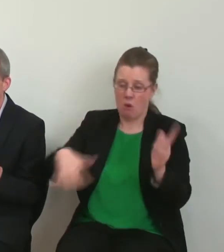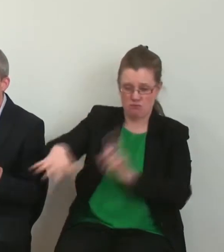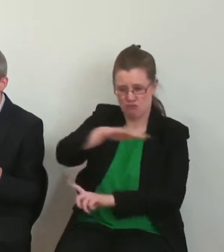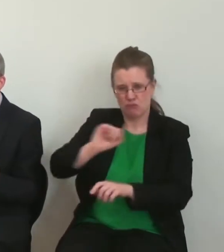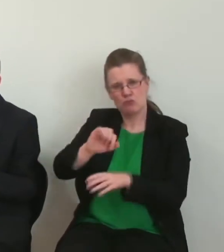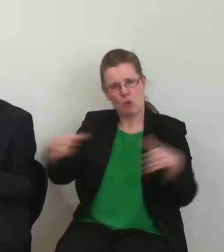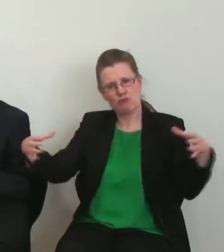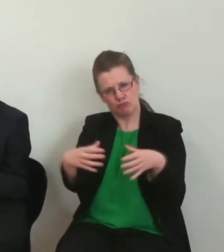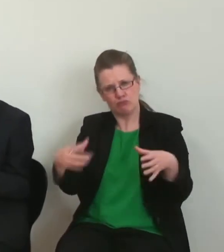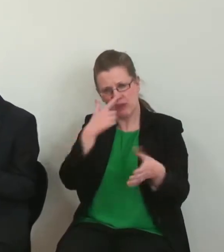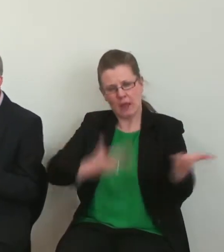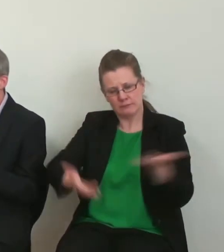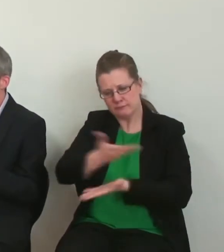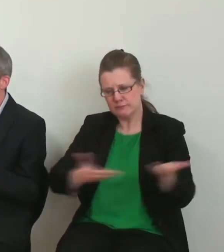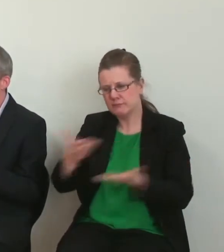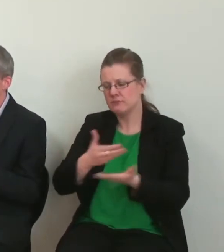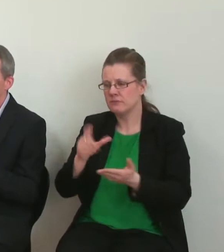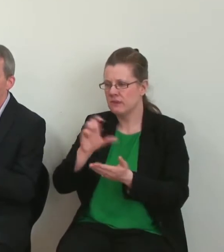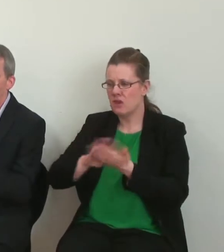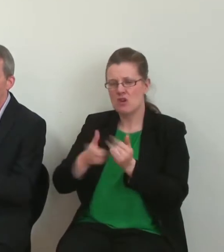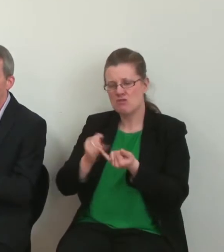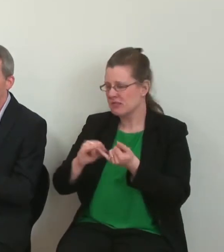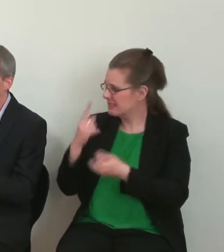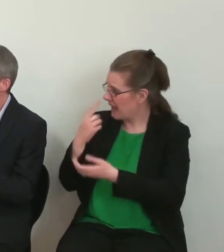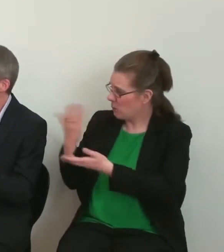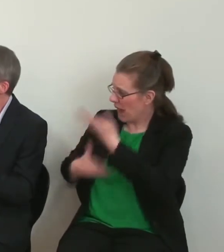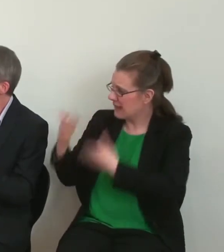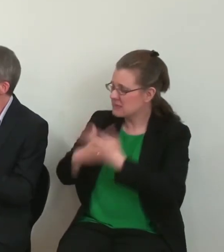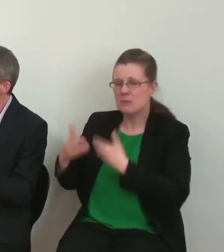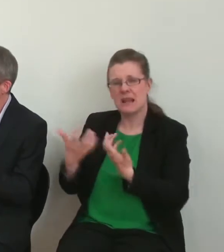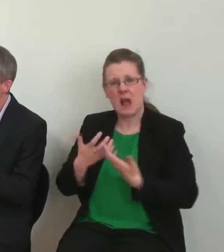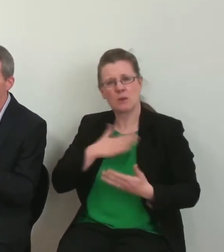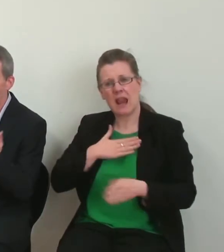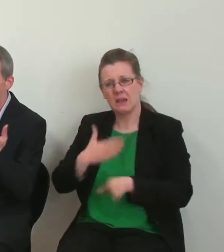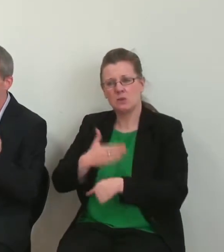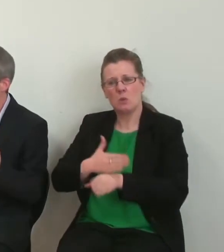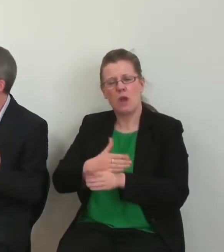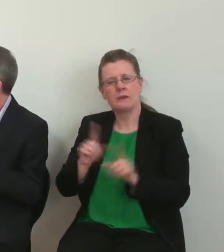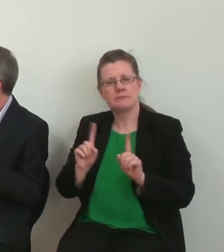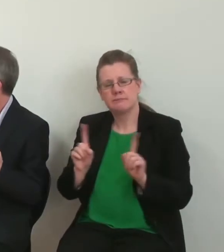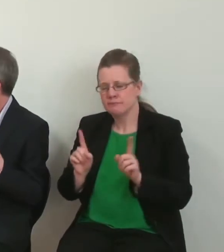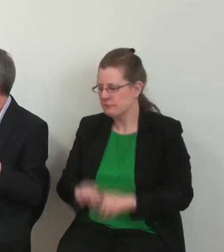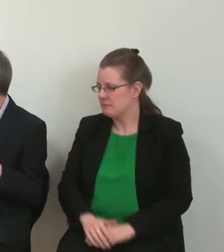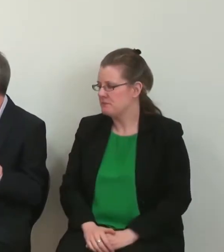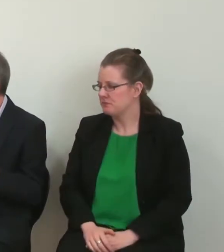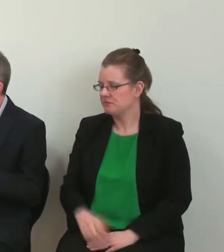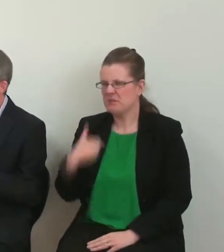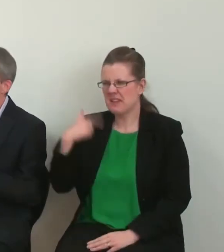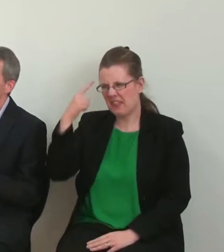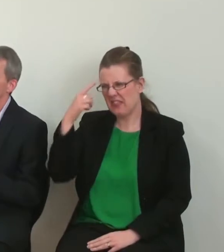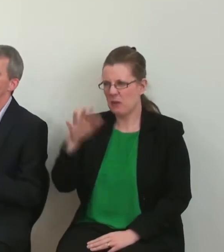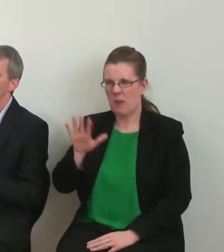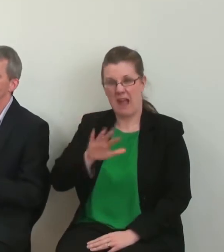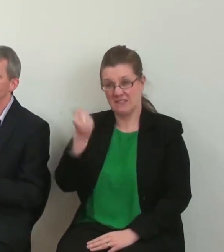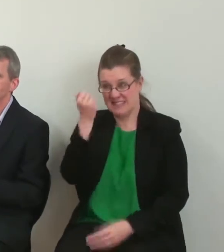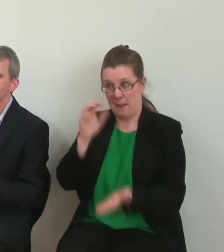to get involved. Chris, can you just explain how you'd like this to work? Right. Online? So I think we've got about 10